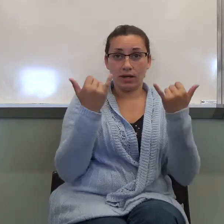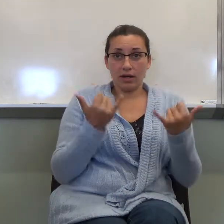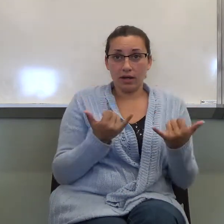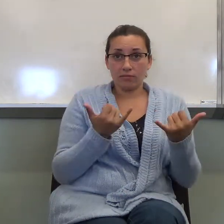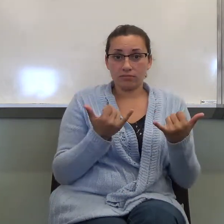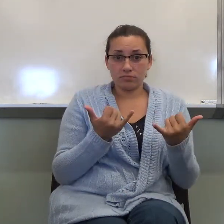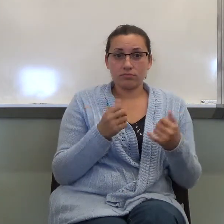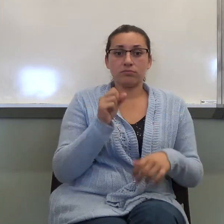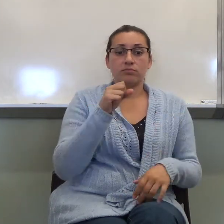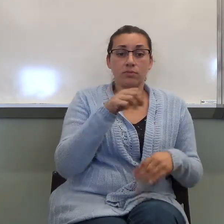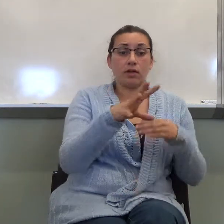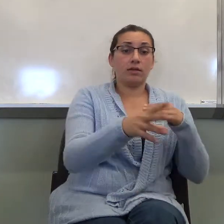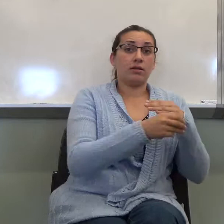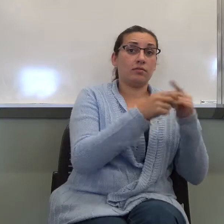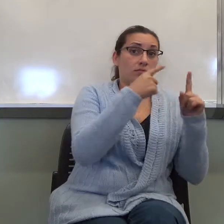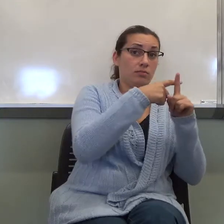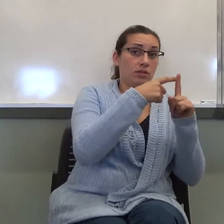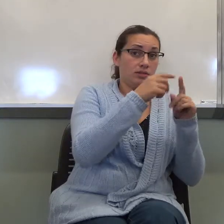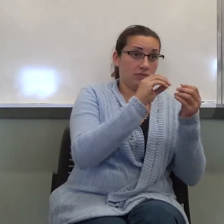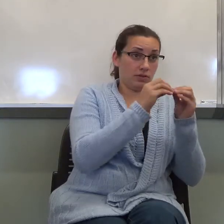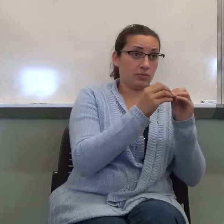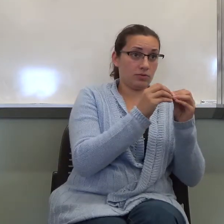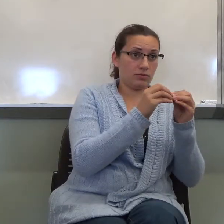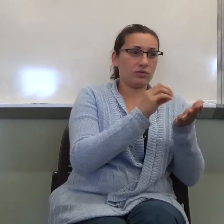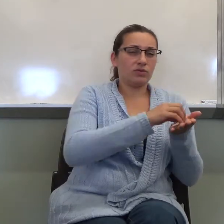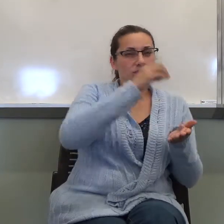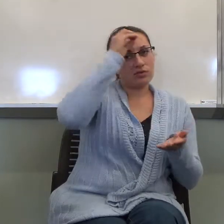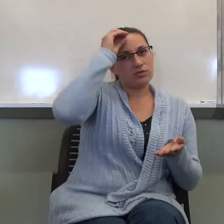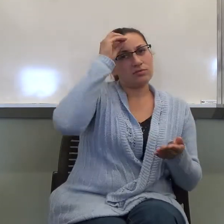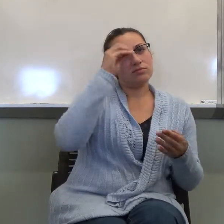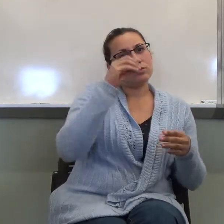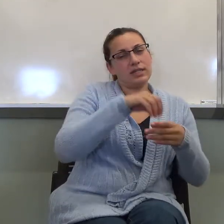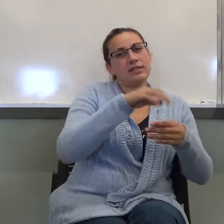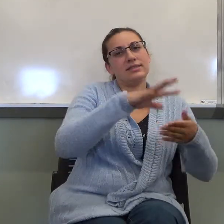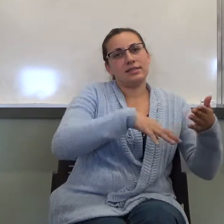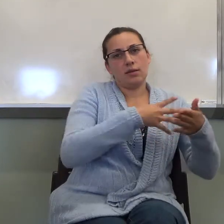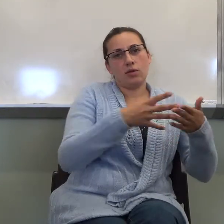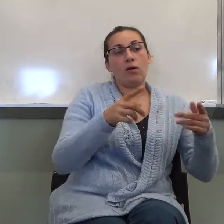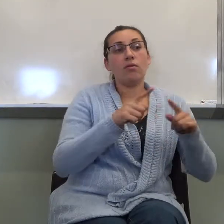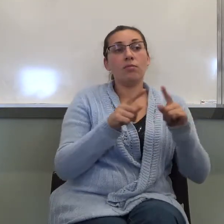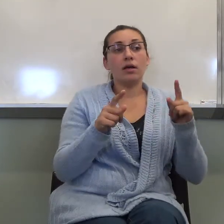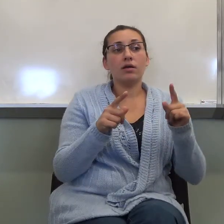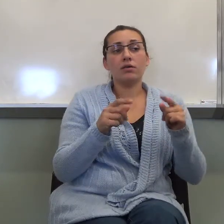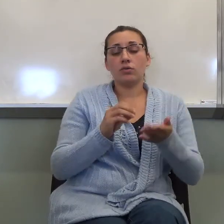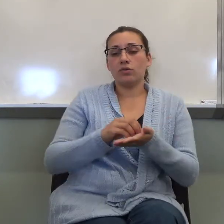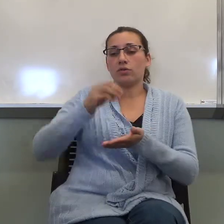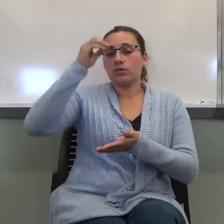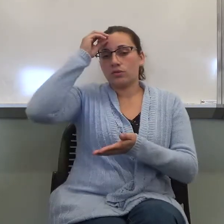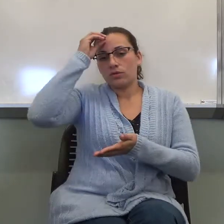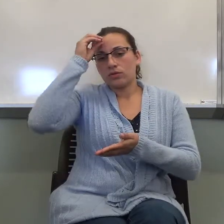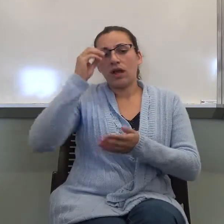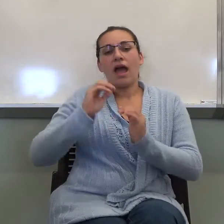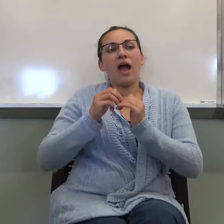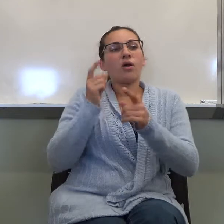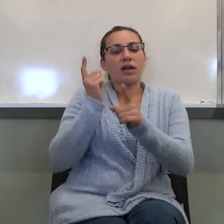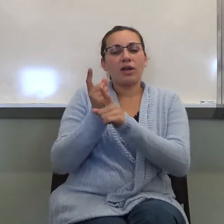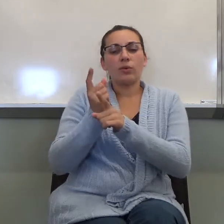of positive numbers, which we learned from a table, but we want to learn some method of accurately adding positives and